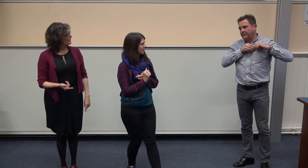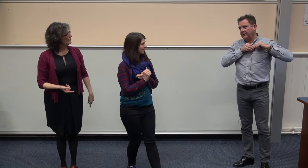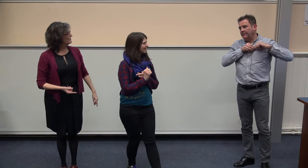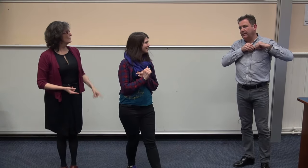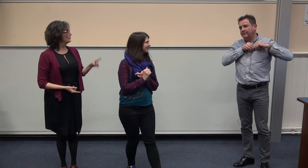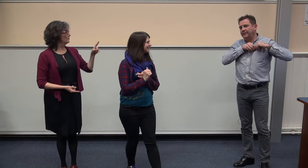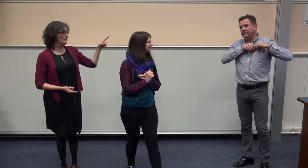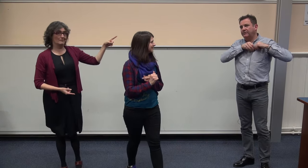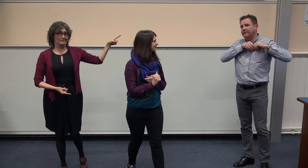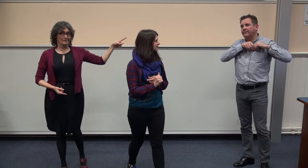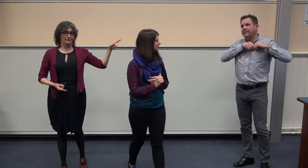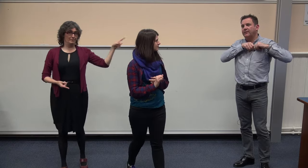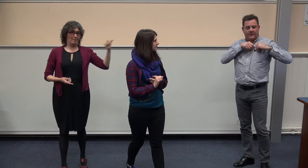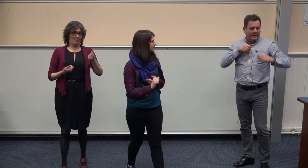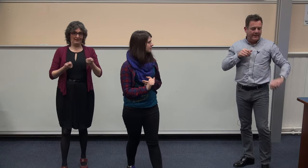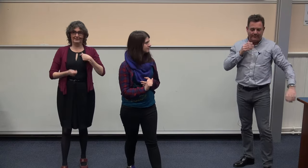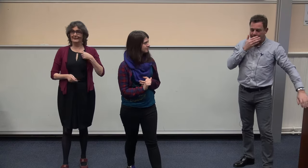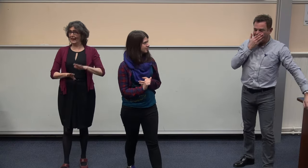You're not? No. Well, because